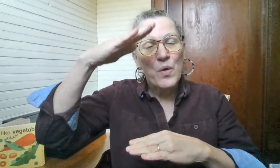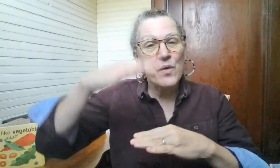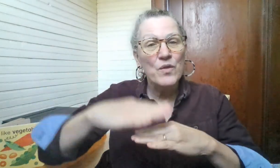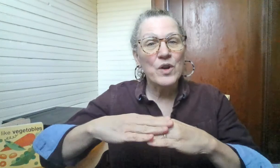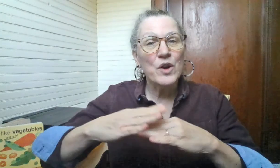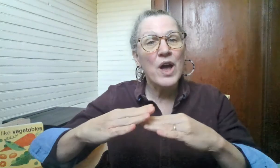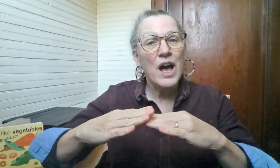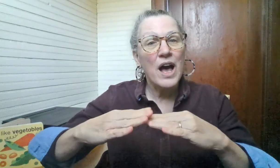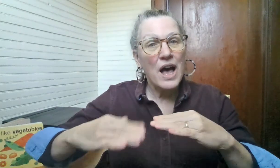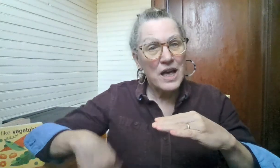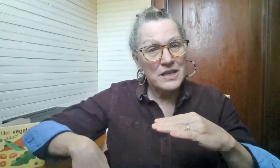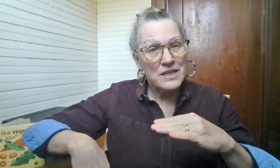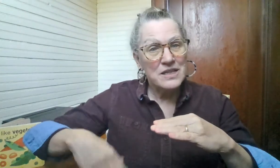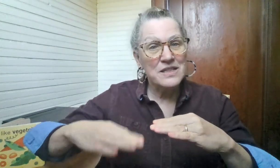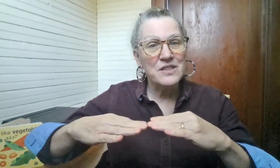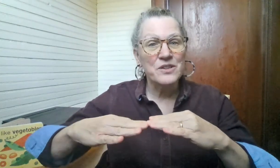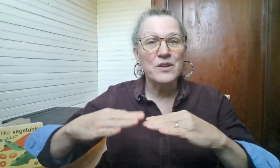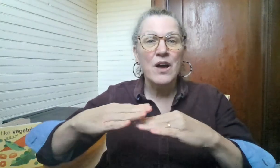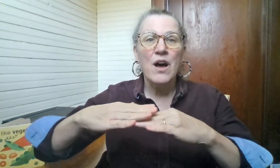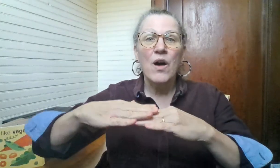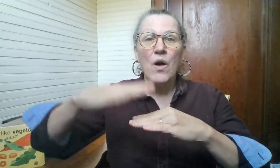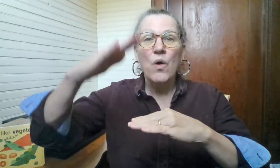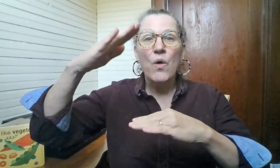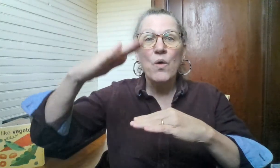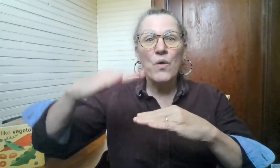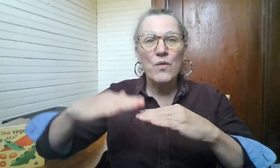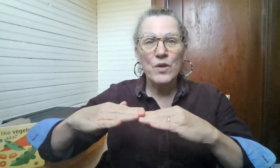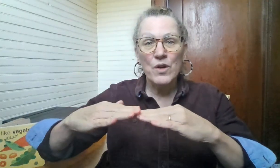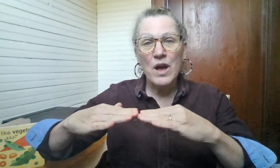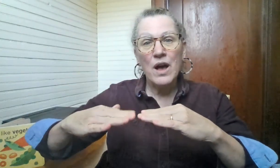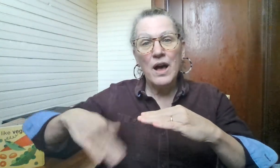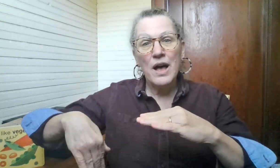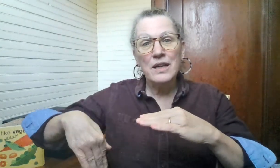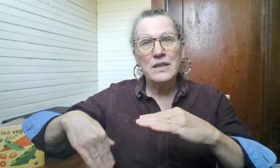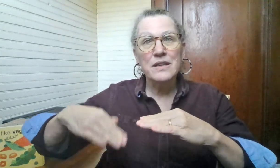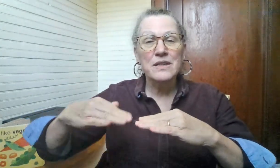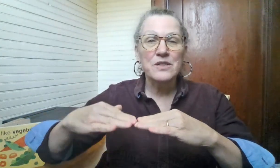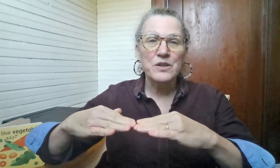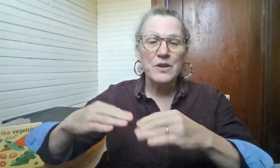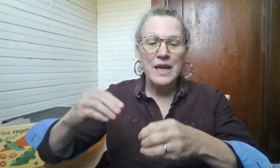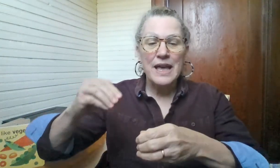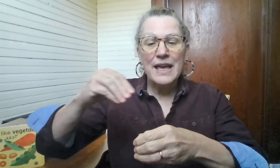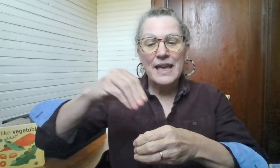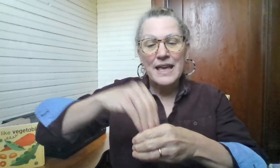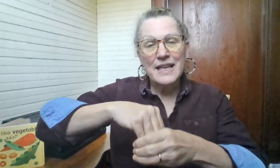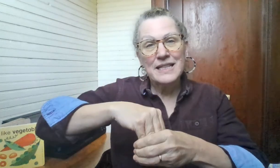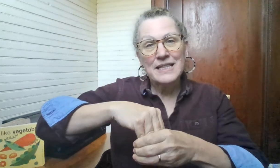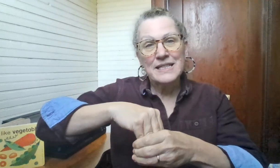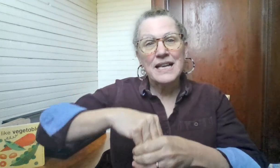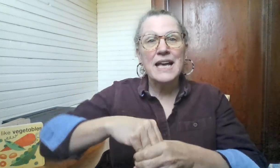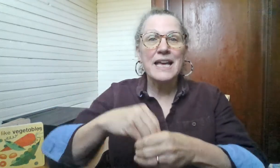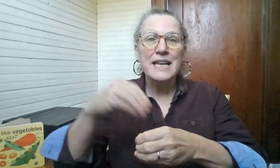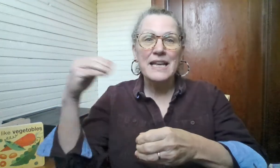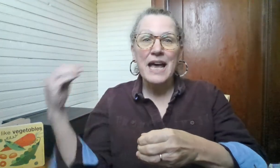Over, under, over, under, inside and